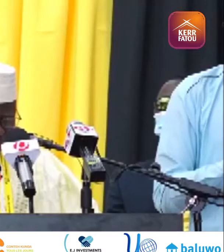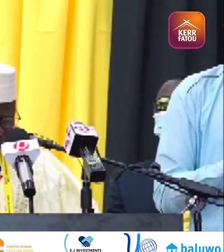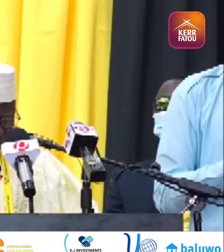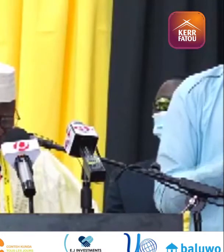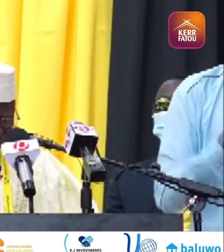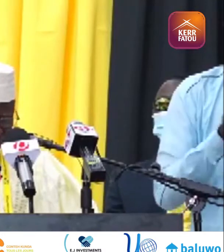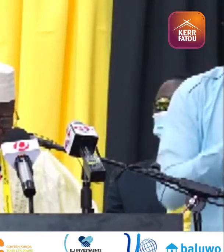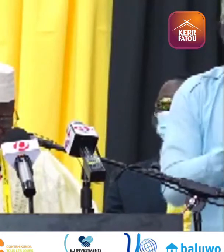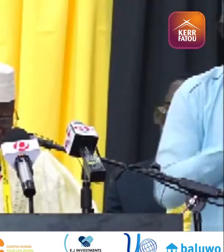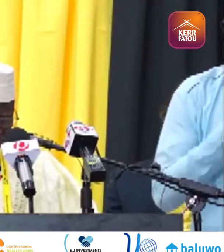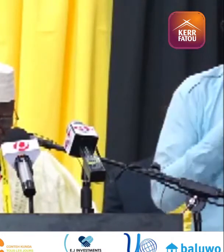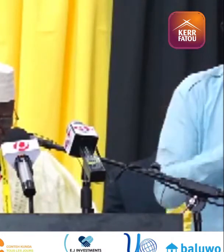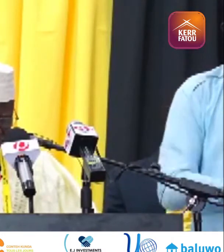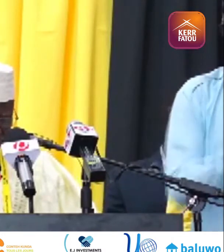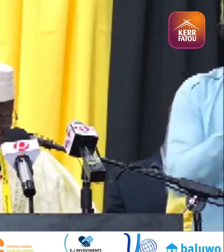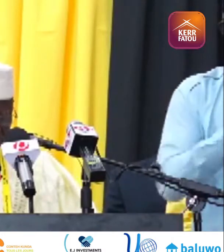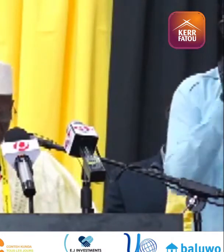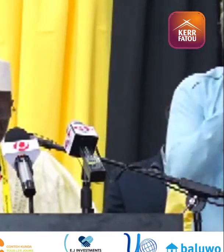foundation laying